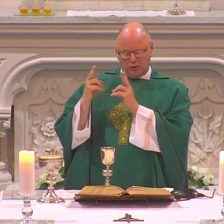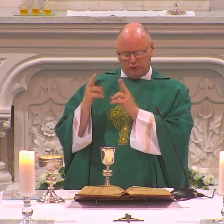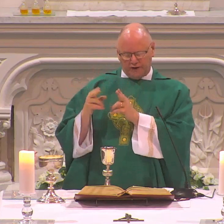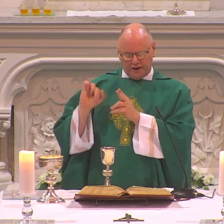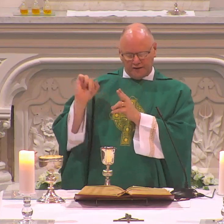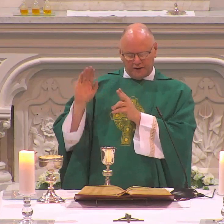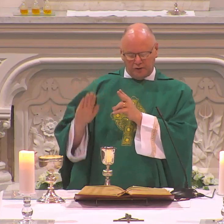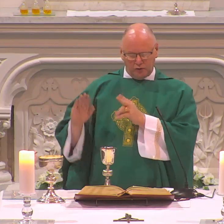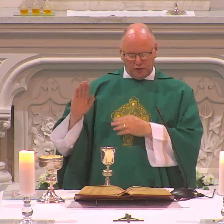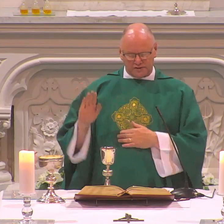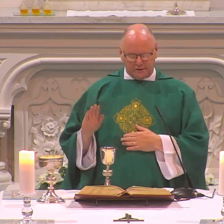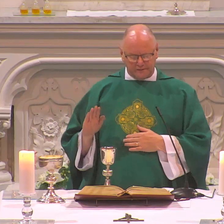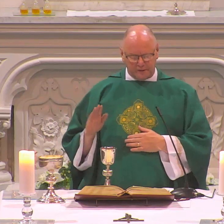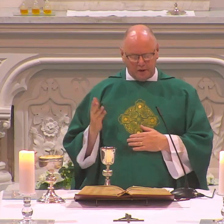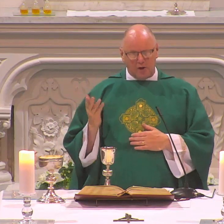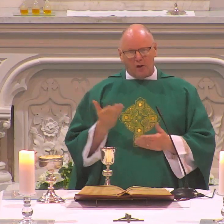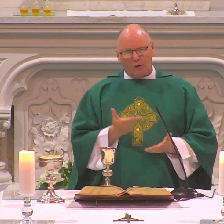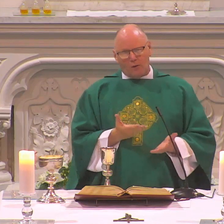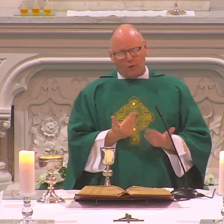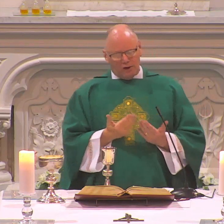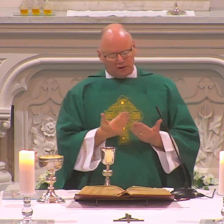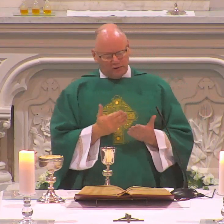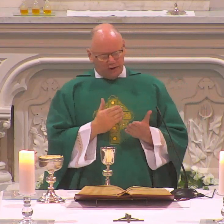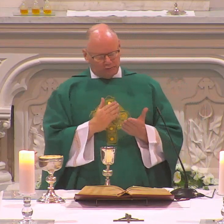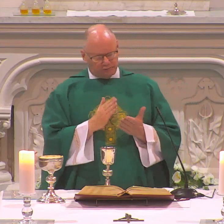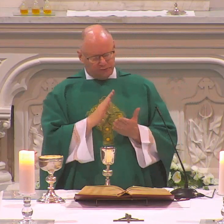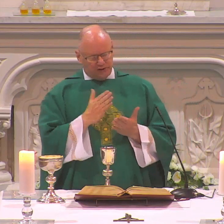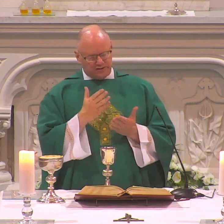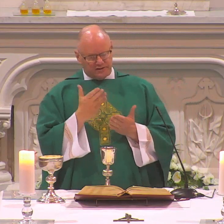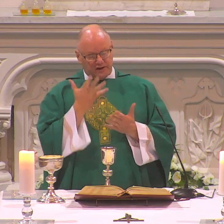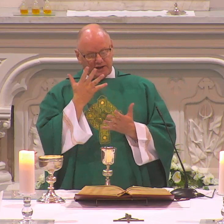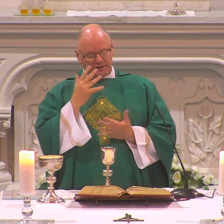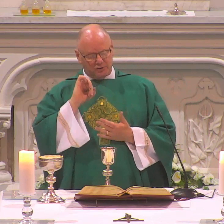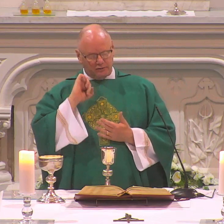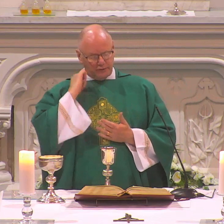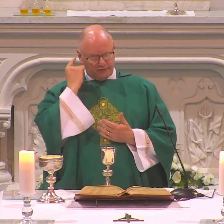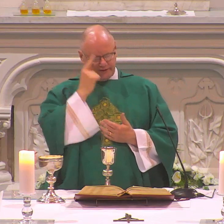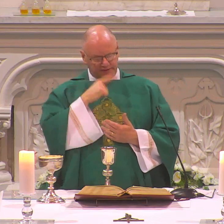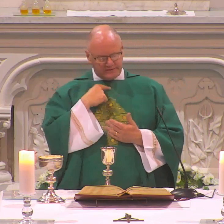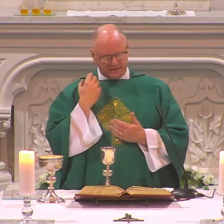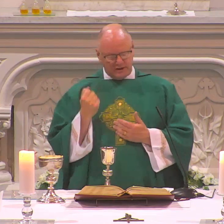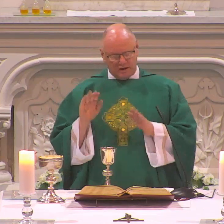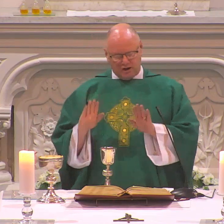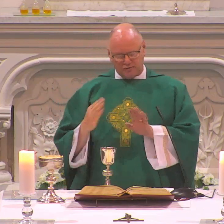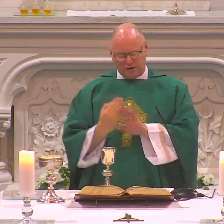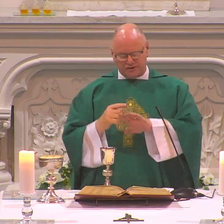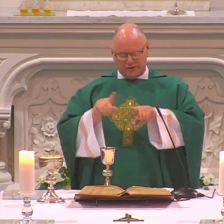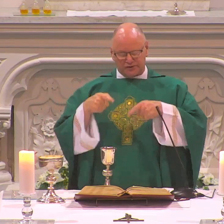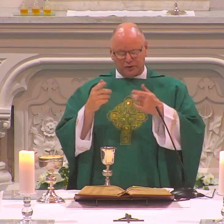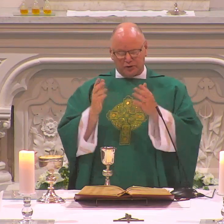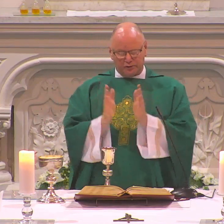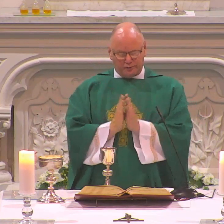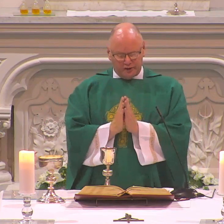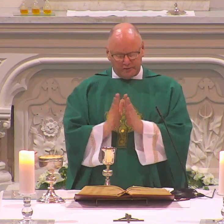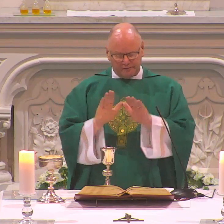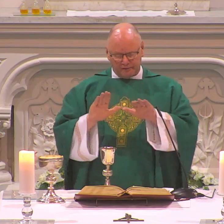who have died in your mercy. Welcome them into the light of your face. Have mercy on us all,